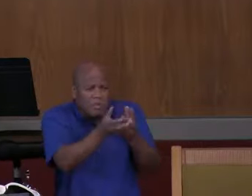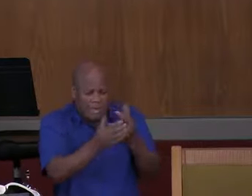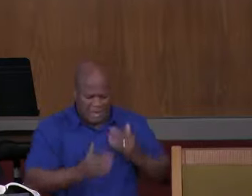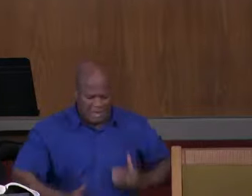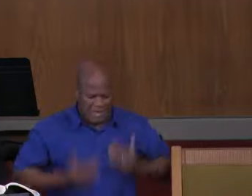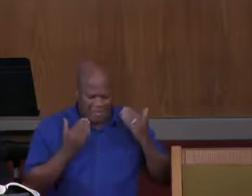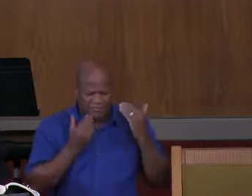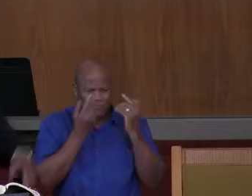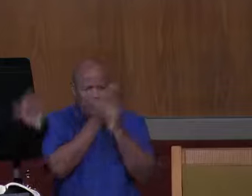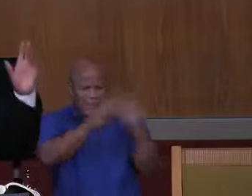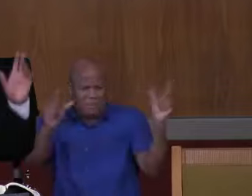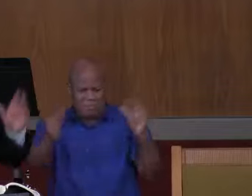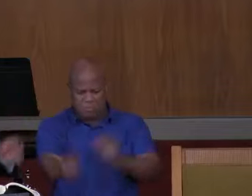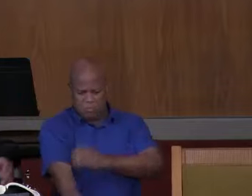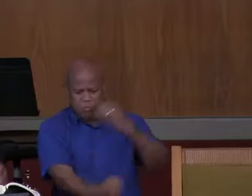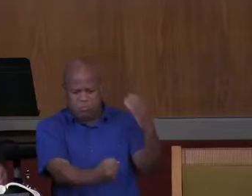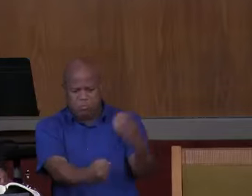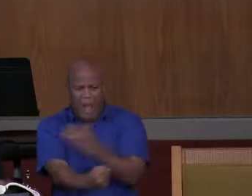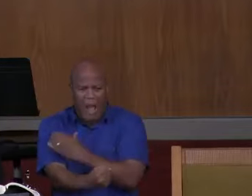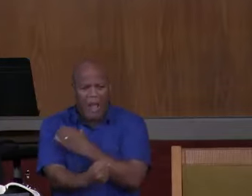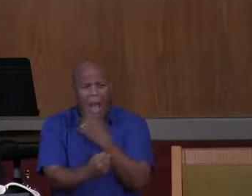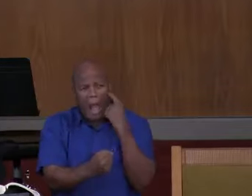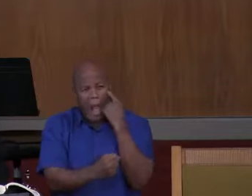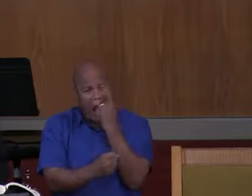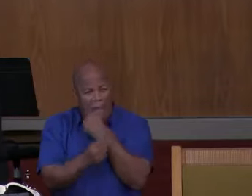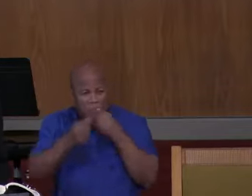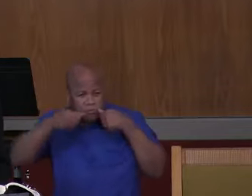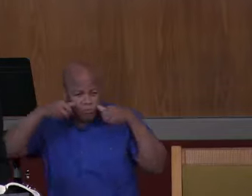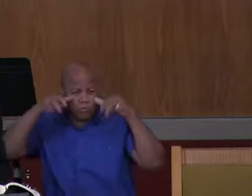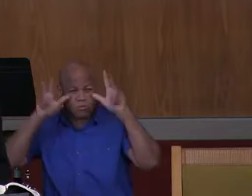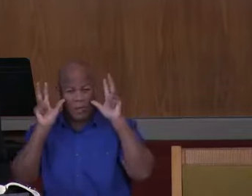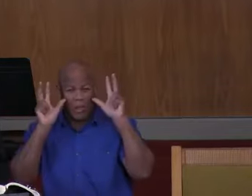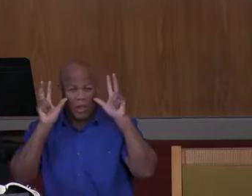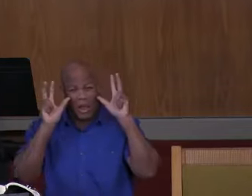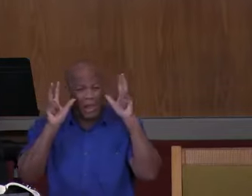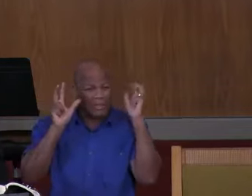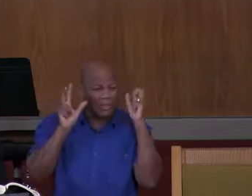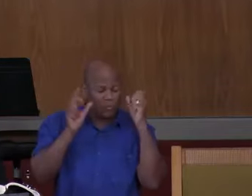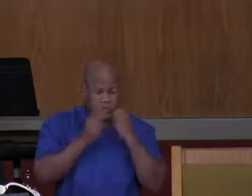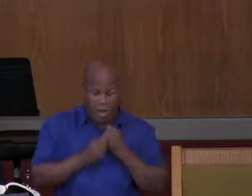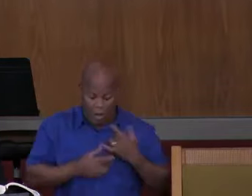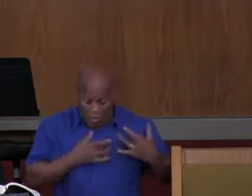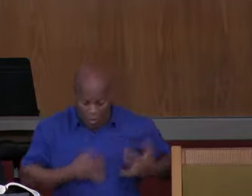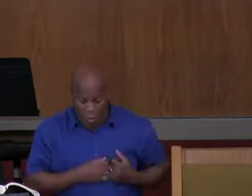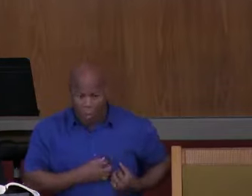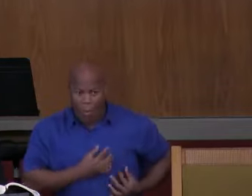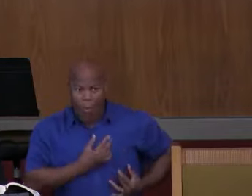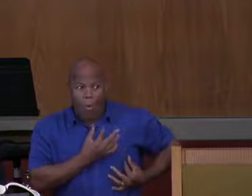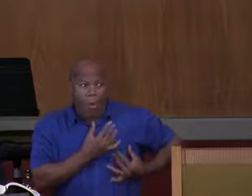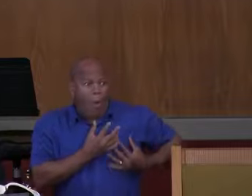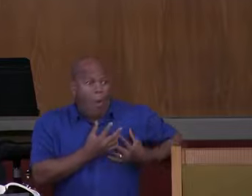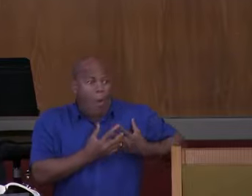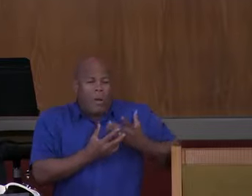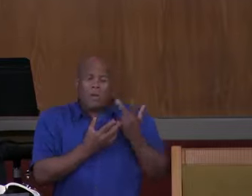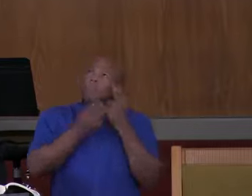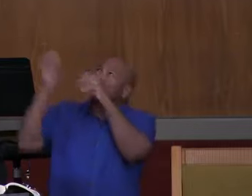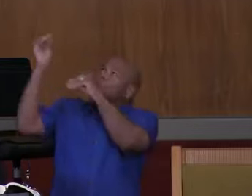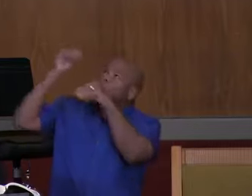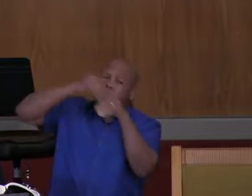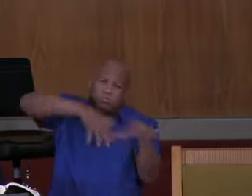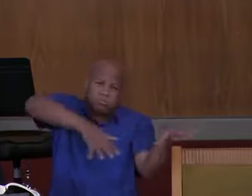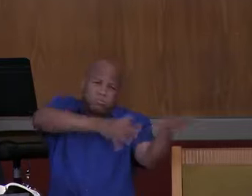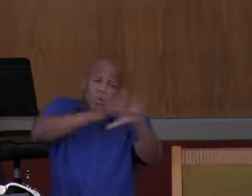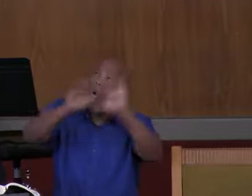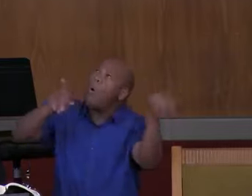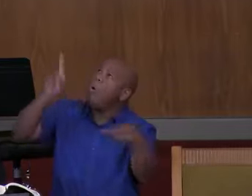power, that it open our eyes, that it set blaze to our heart. Touch us, keep us, move like only you move. Let your word